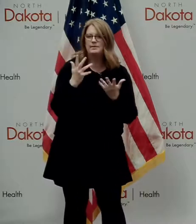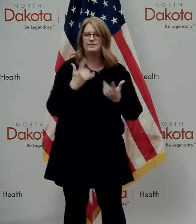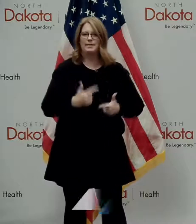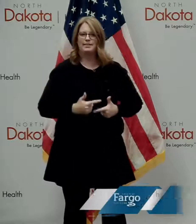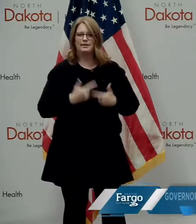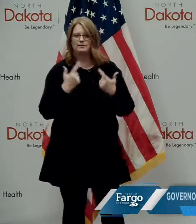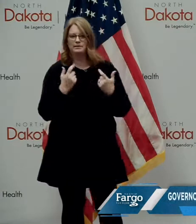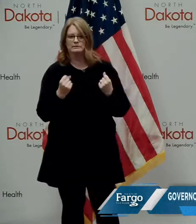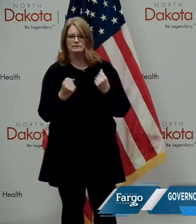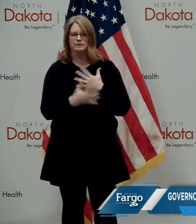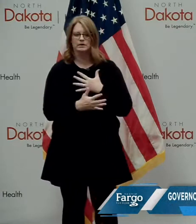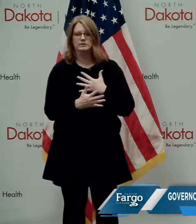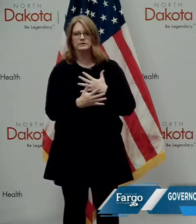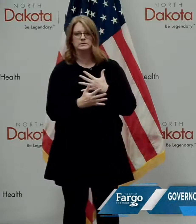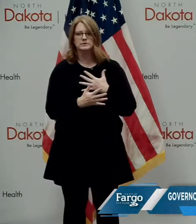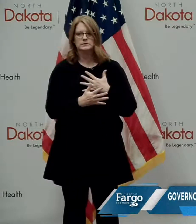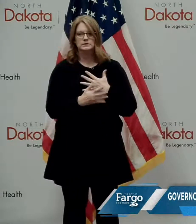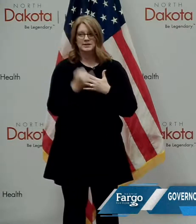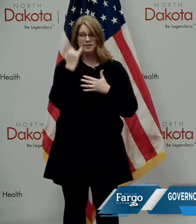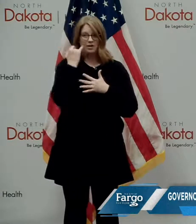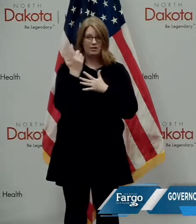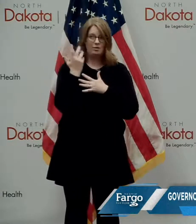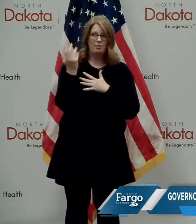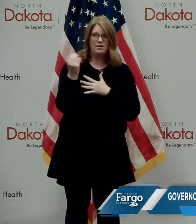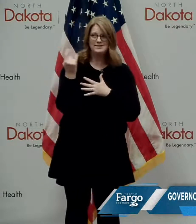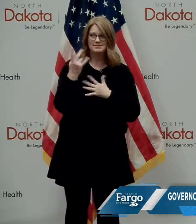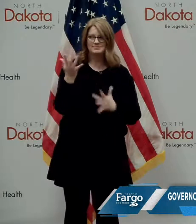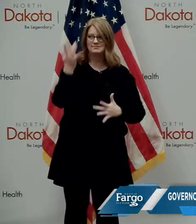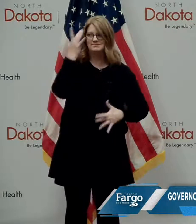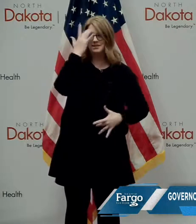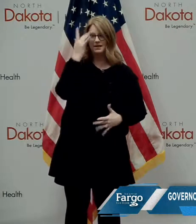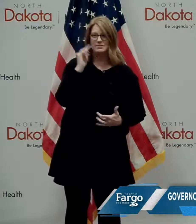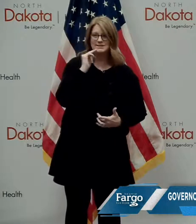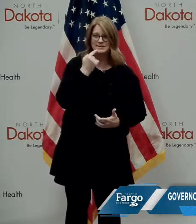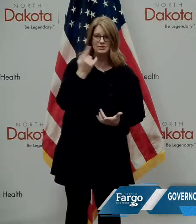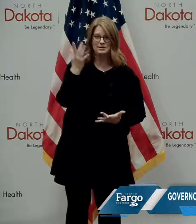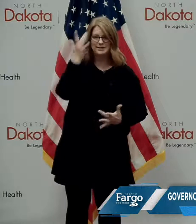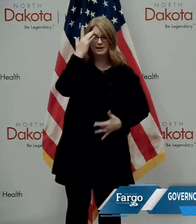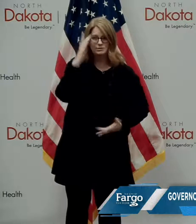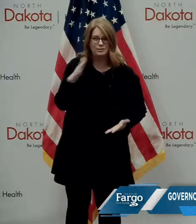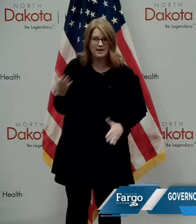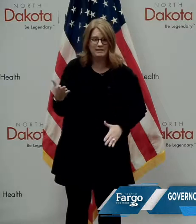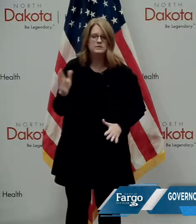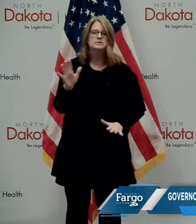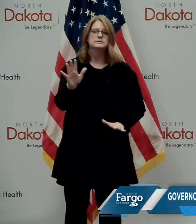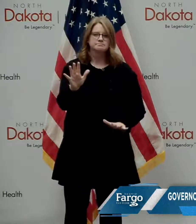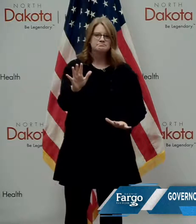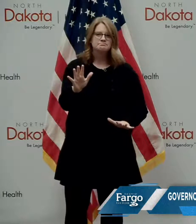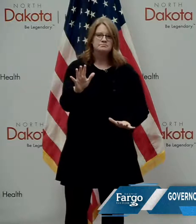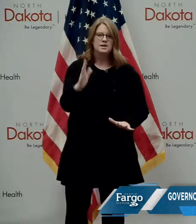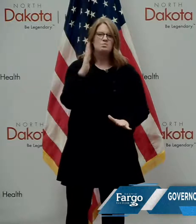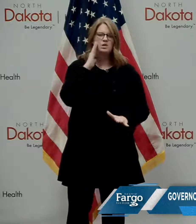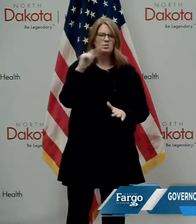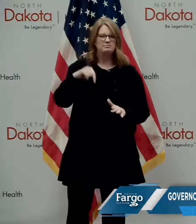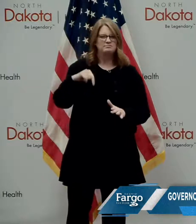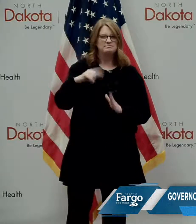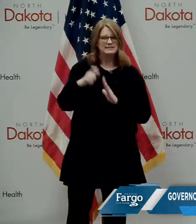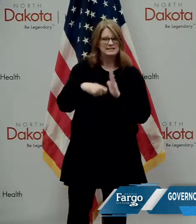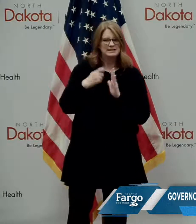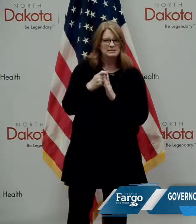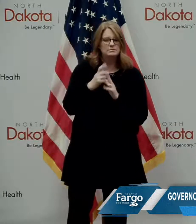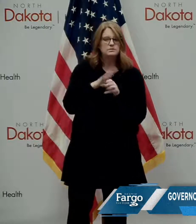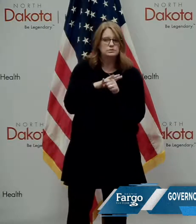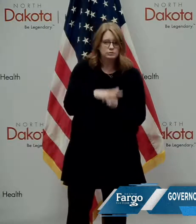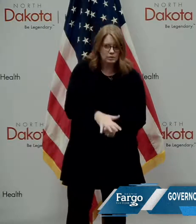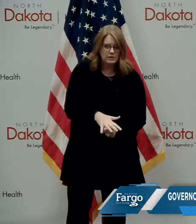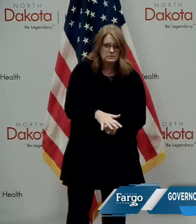fear that they may catch something that's going to cause a very serious illness or death. We just know that there's a lot of stress, and of course with the